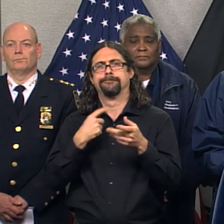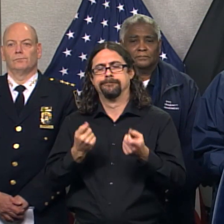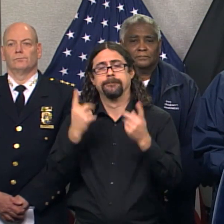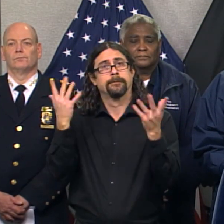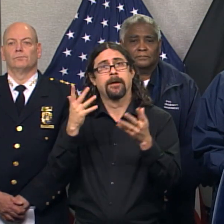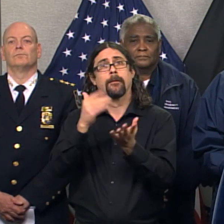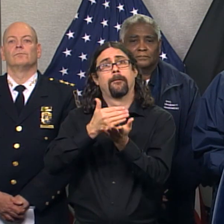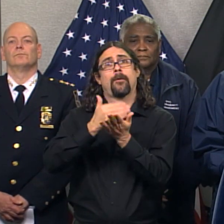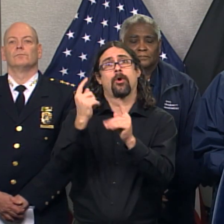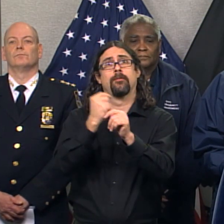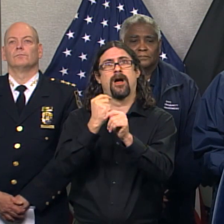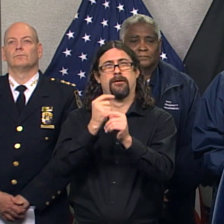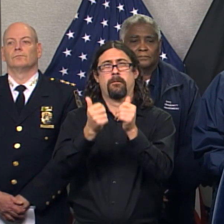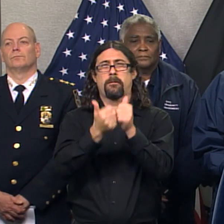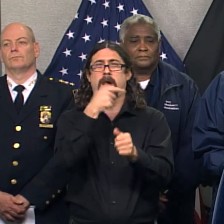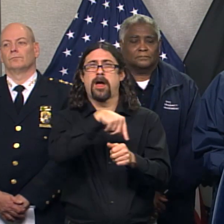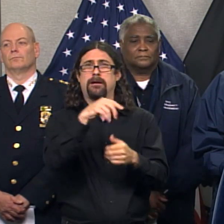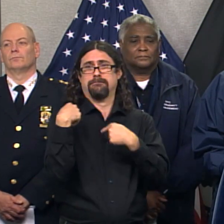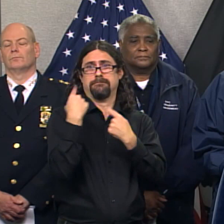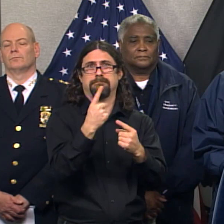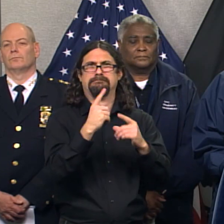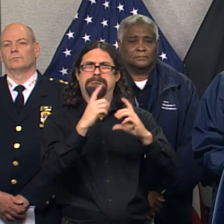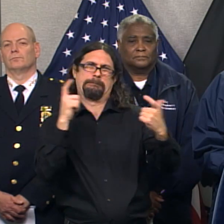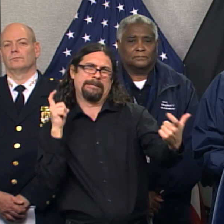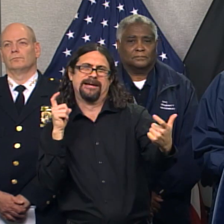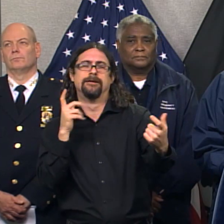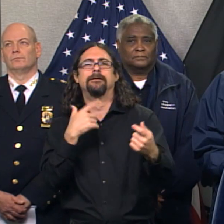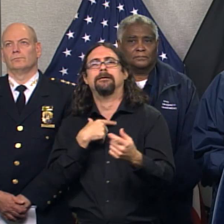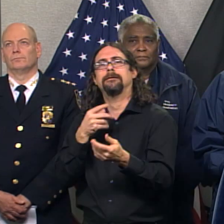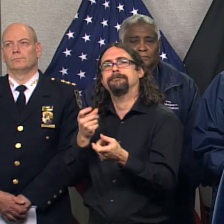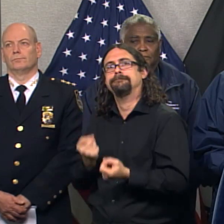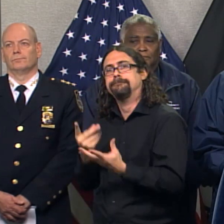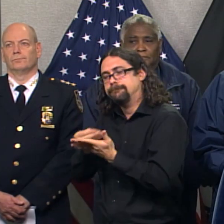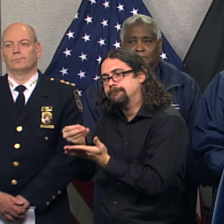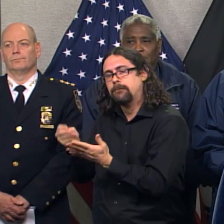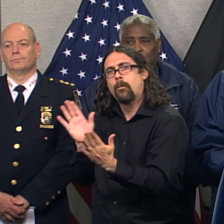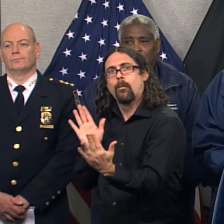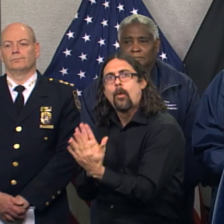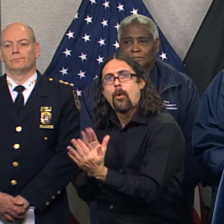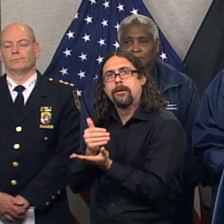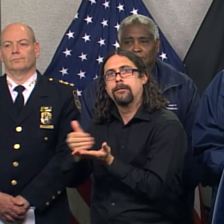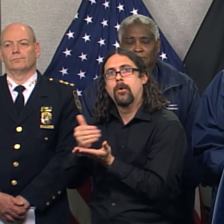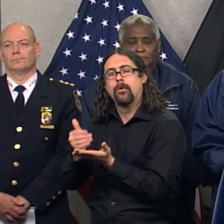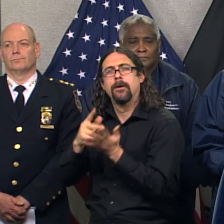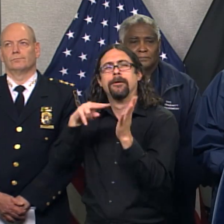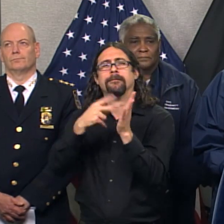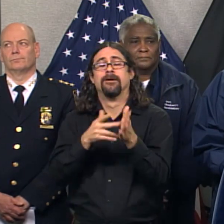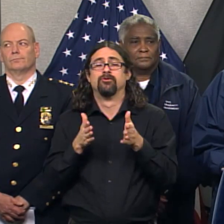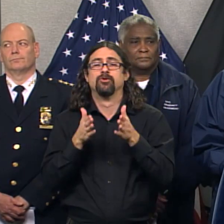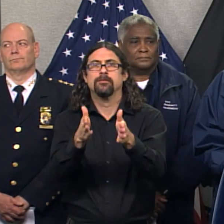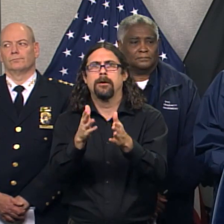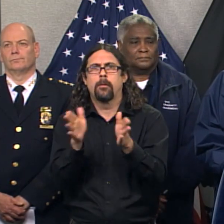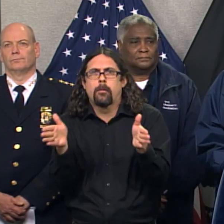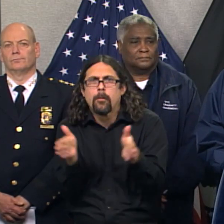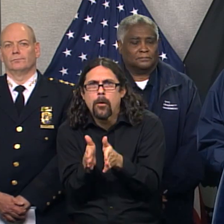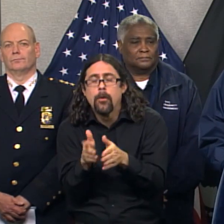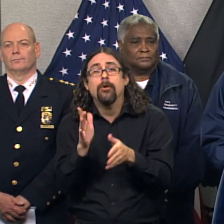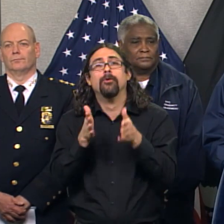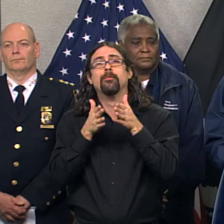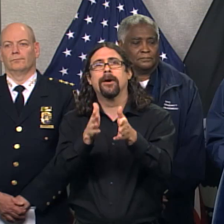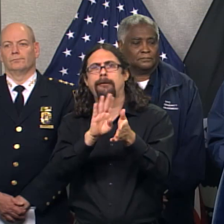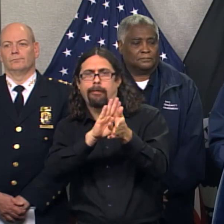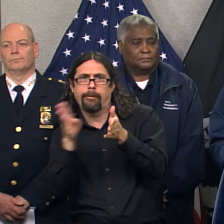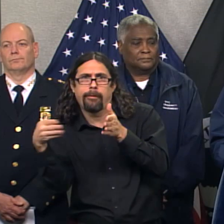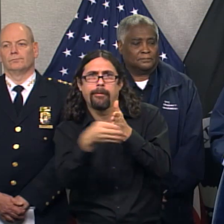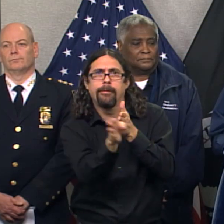today. We're going to see the impact they make. I think it's going to help us get back and running quicker. Now, that's what the city's